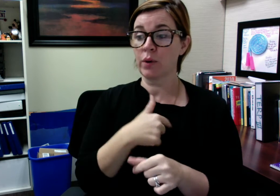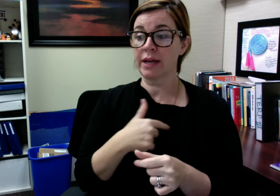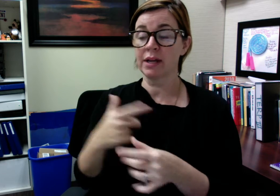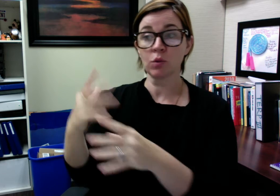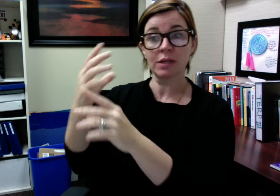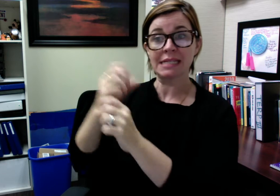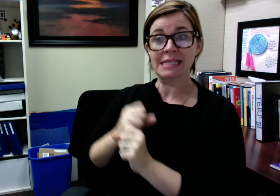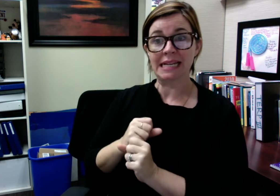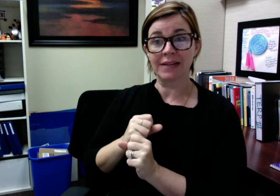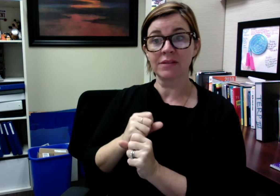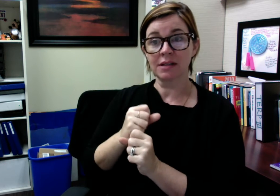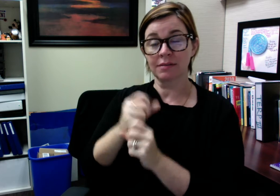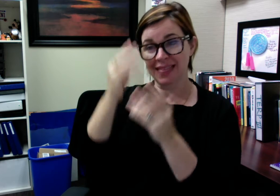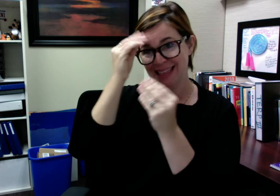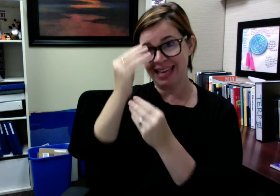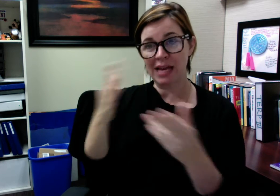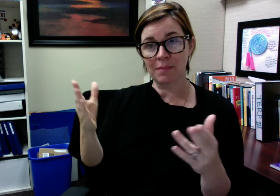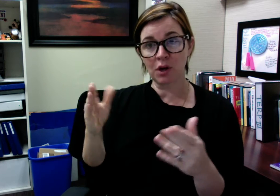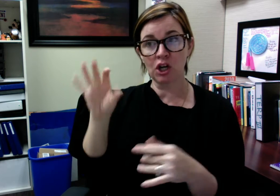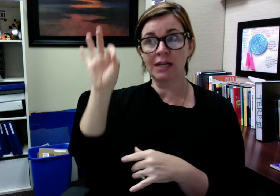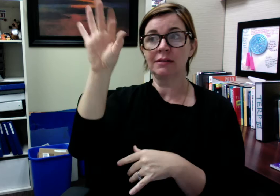from American Sign Language interpreters.